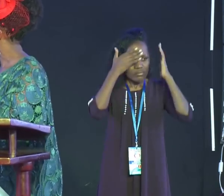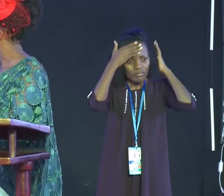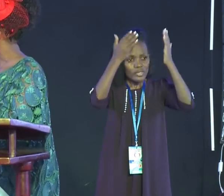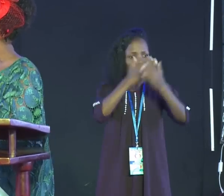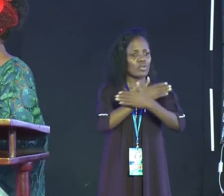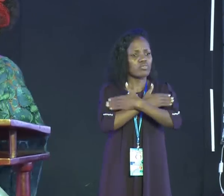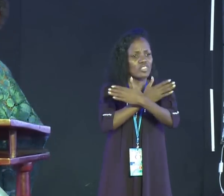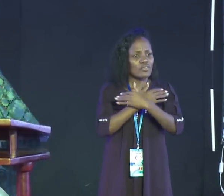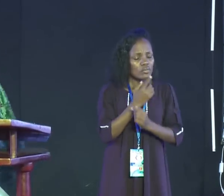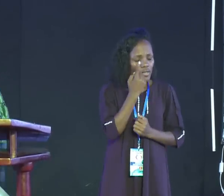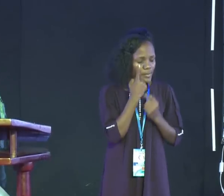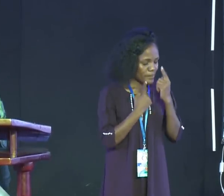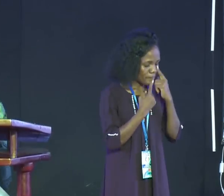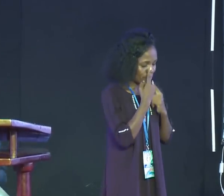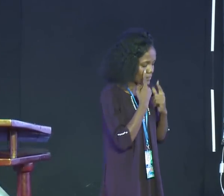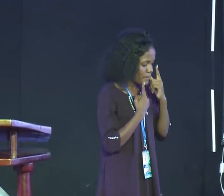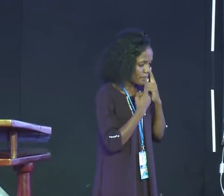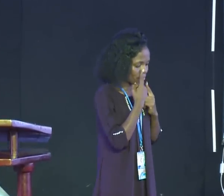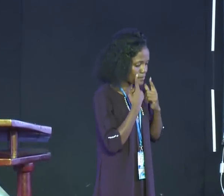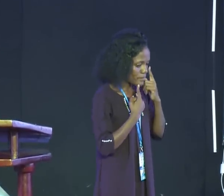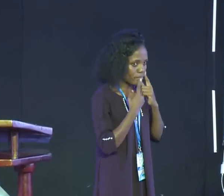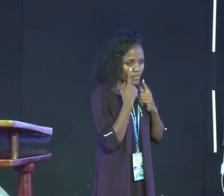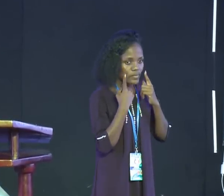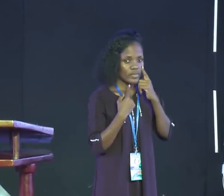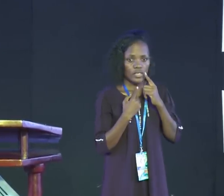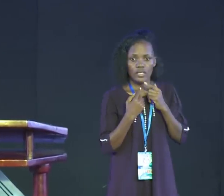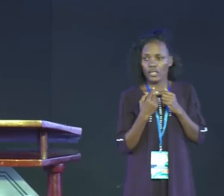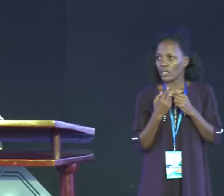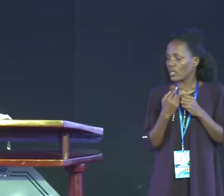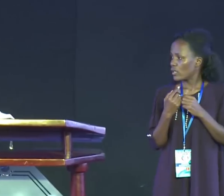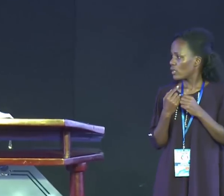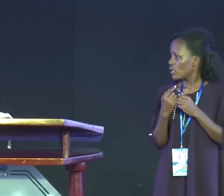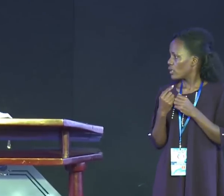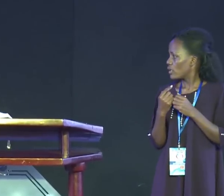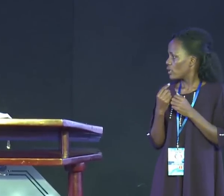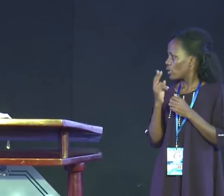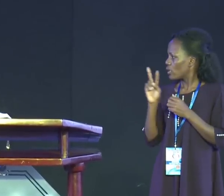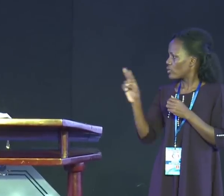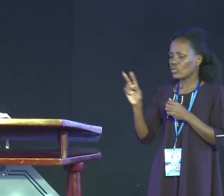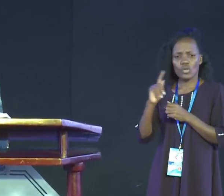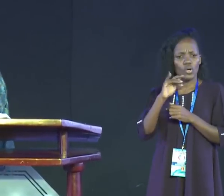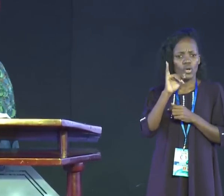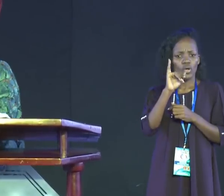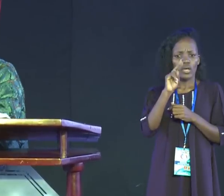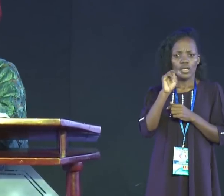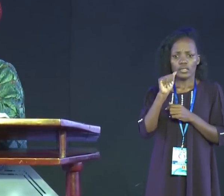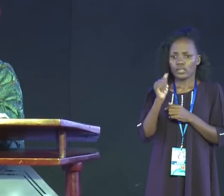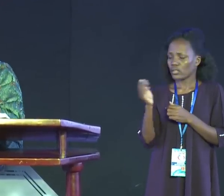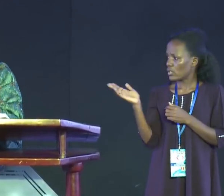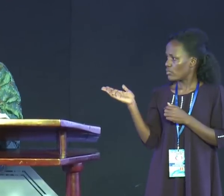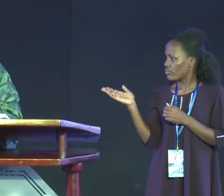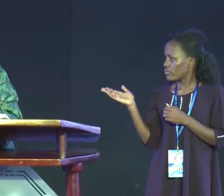when tears were coming through, I saw Tina and Alice